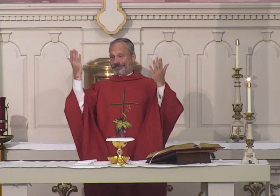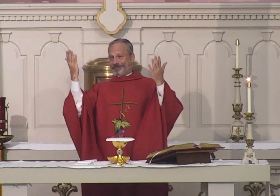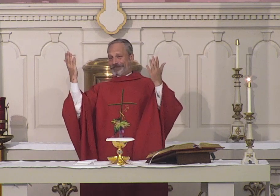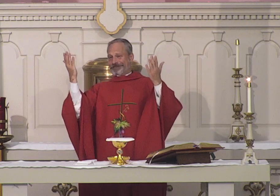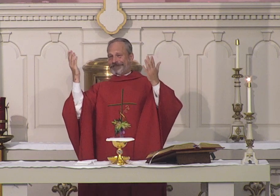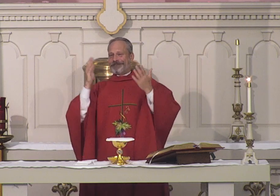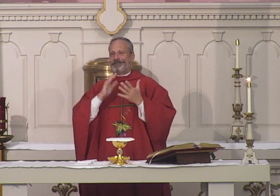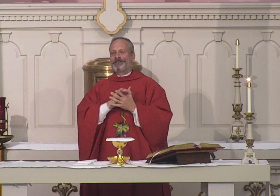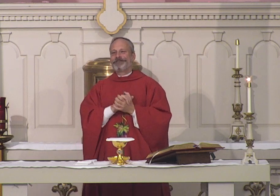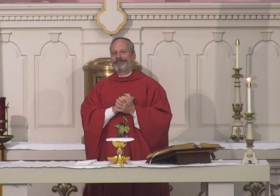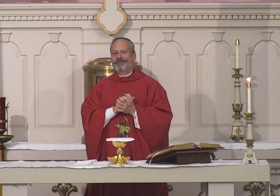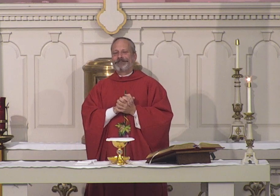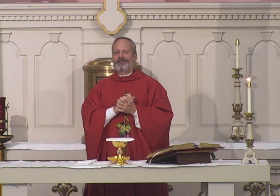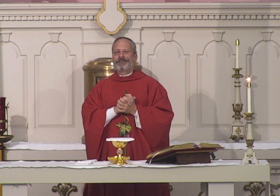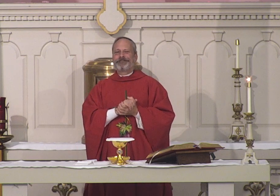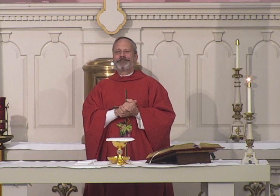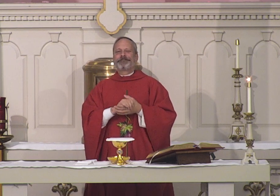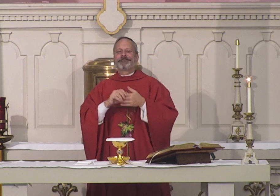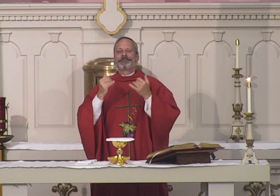Lift up your hearts.